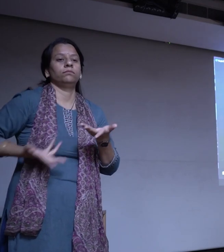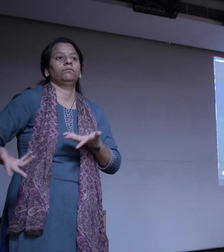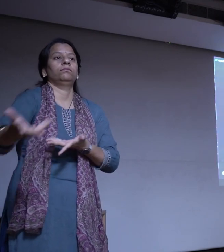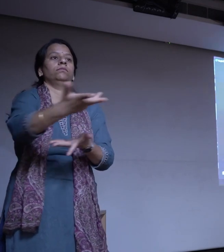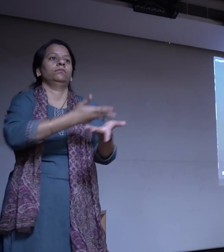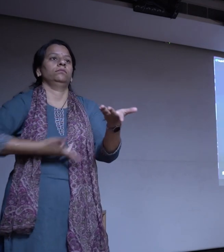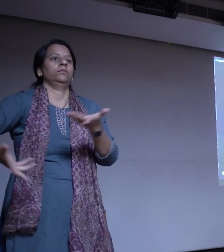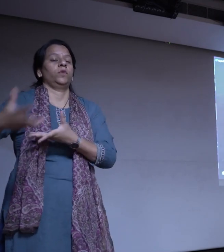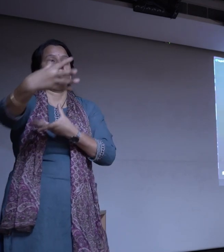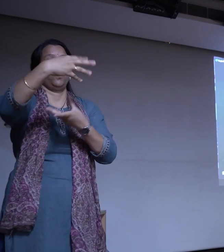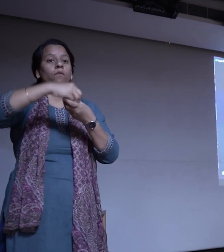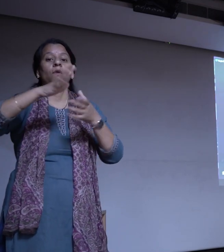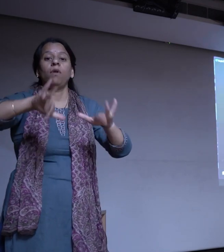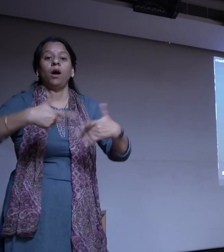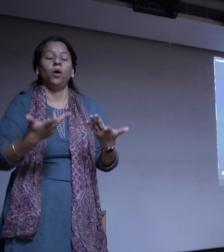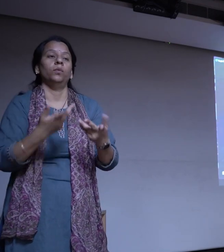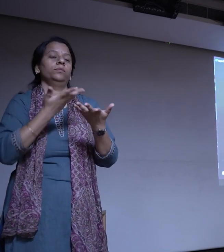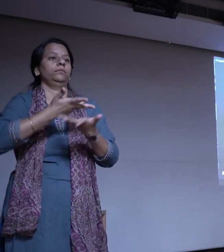groups invol